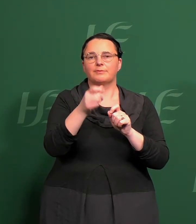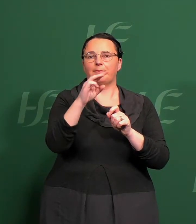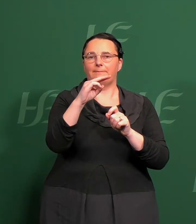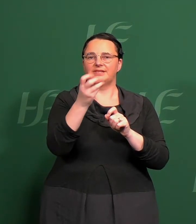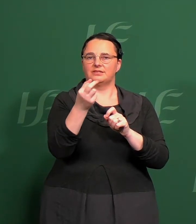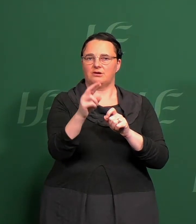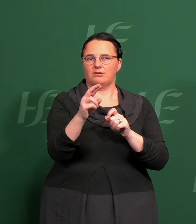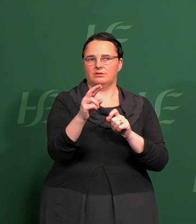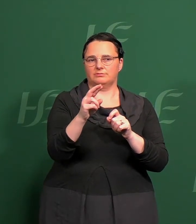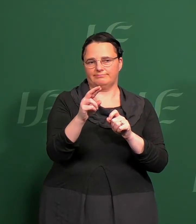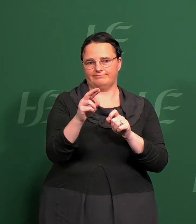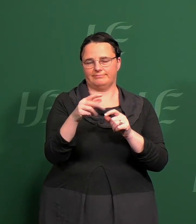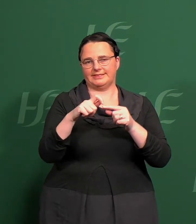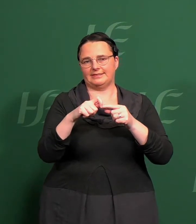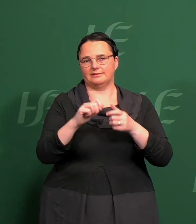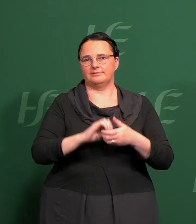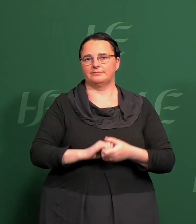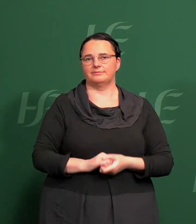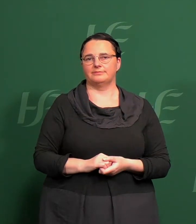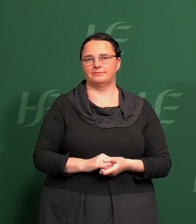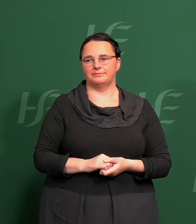And